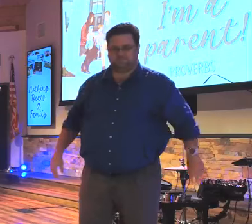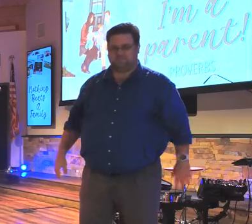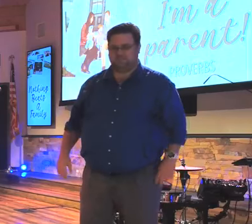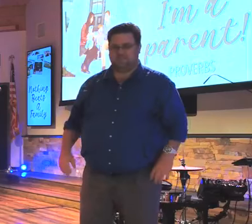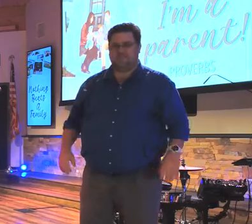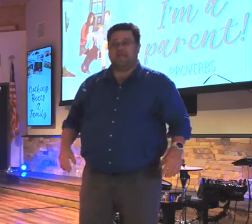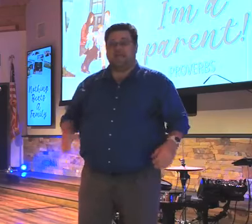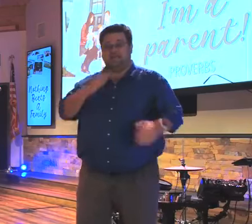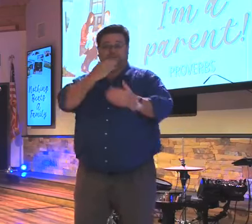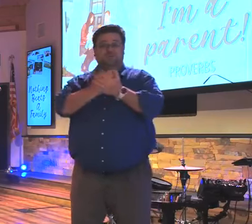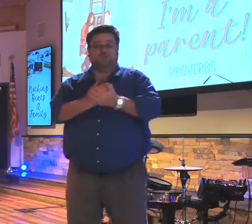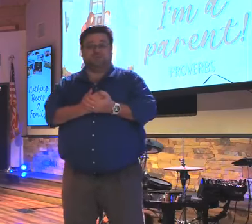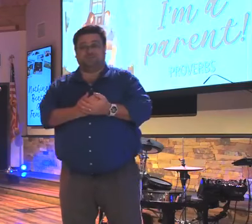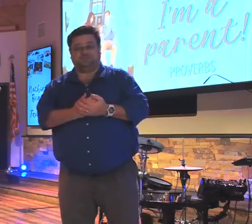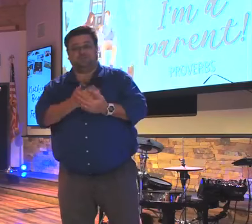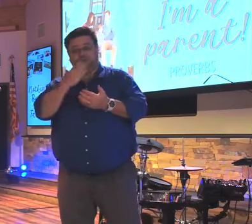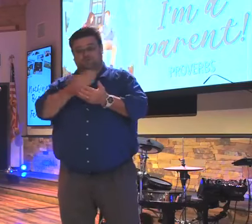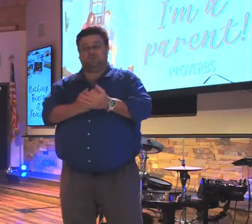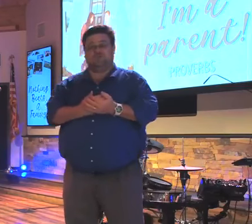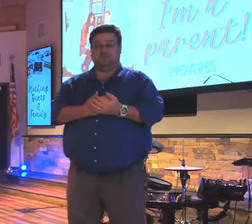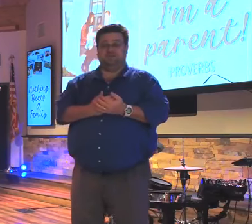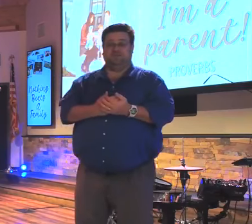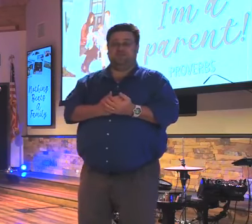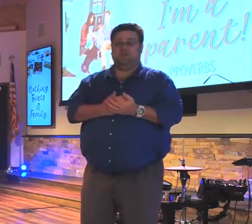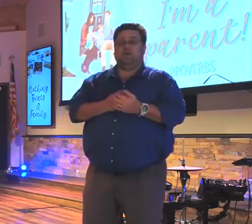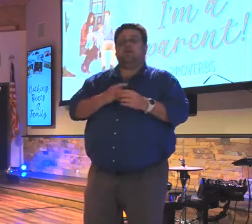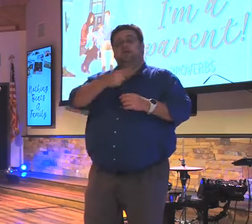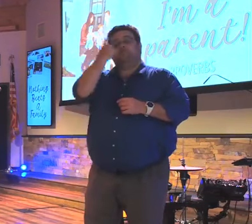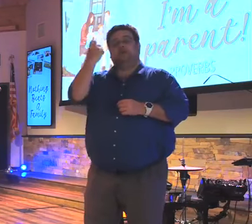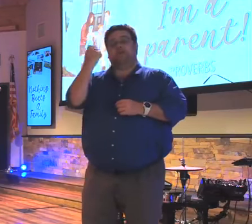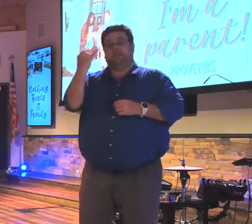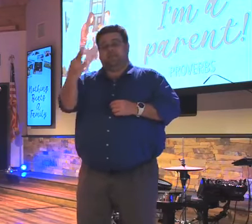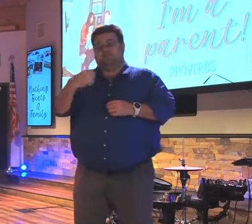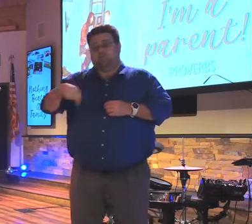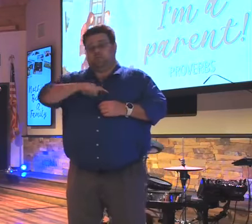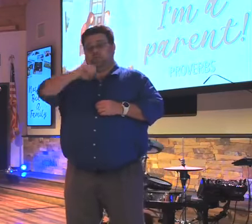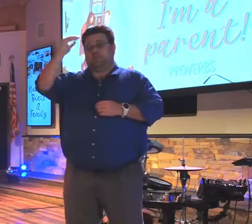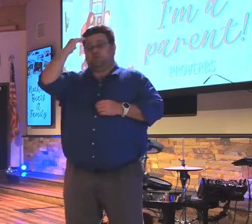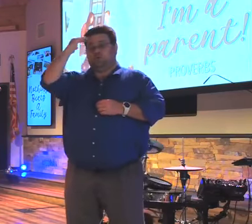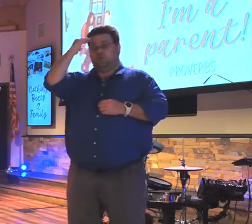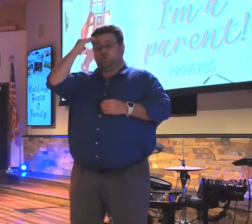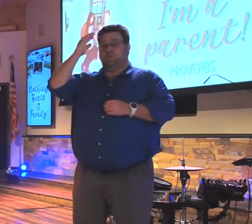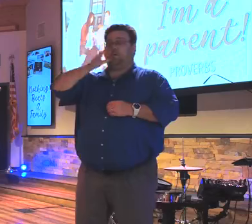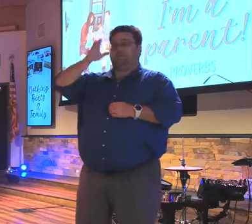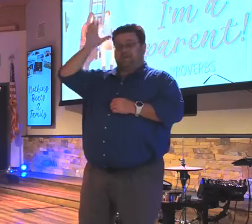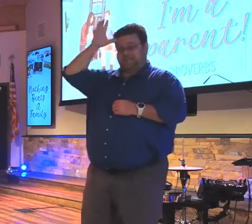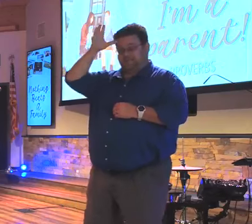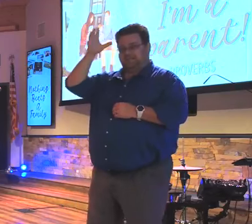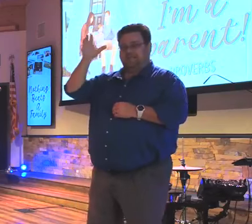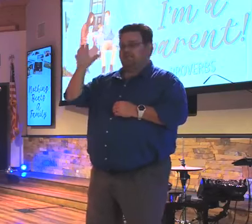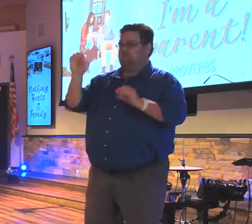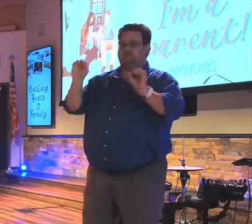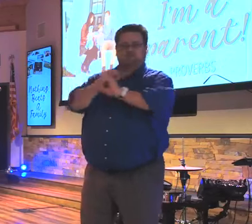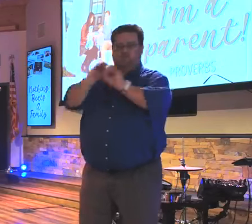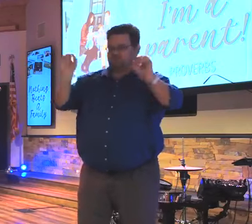And it's a good thing, amen? Because if we did know what was ahead, nobody would have kids,